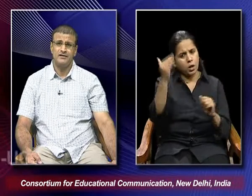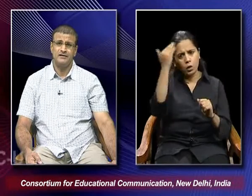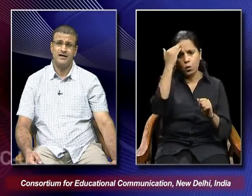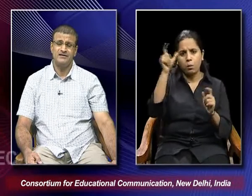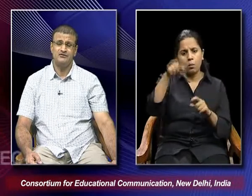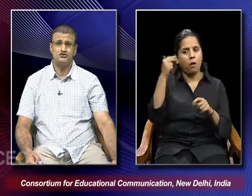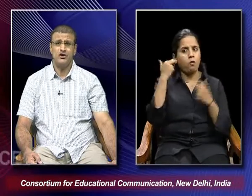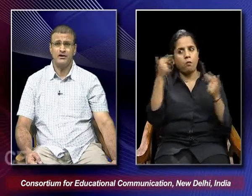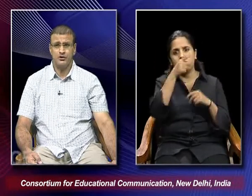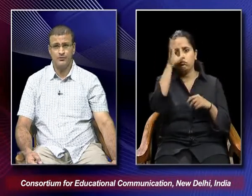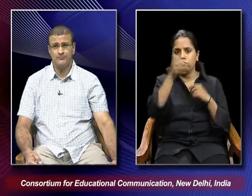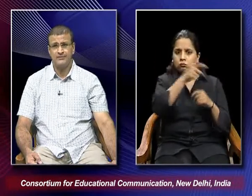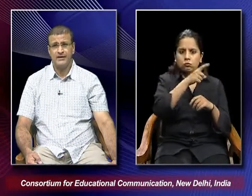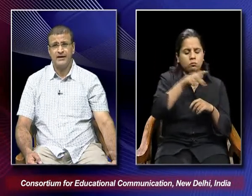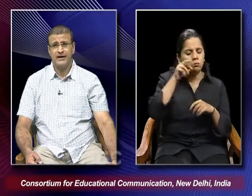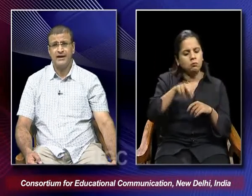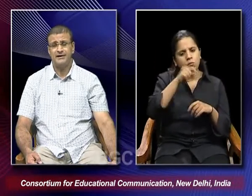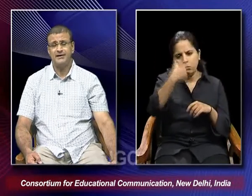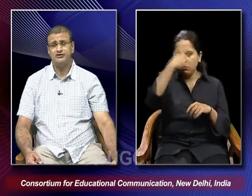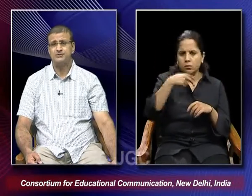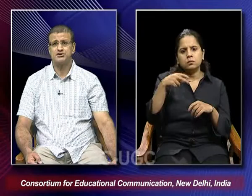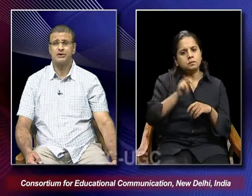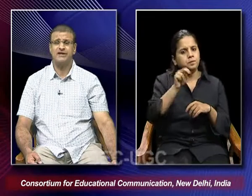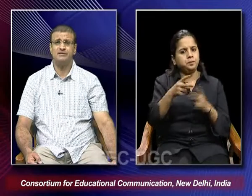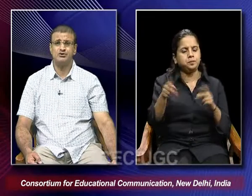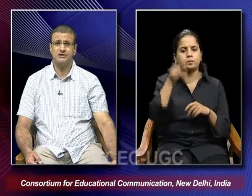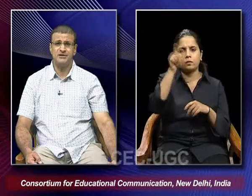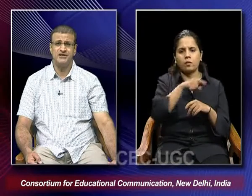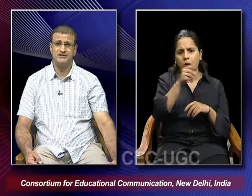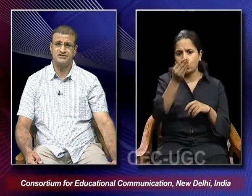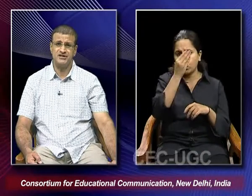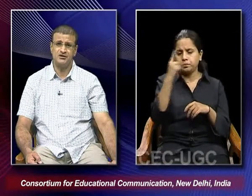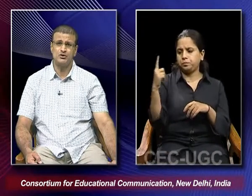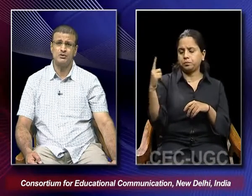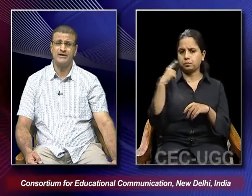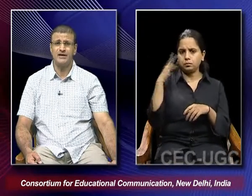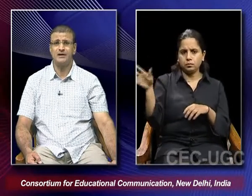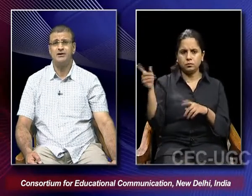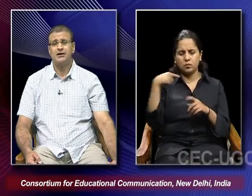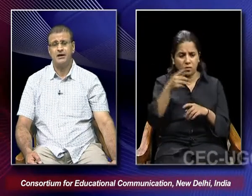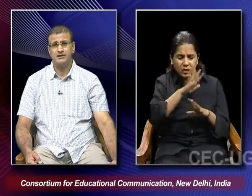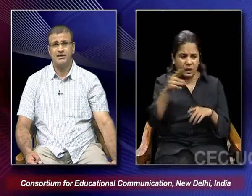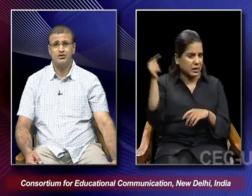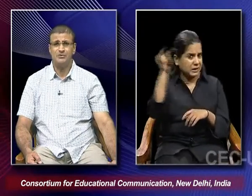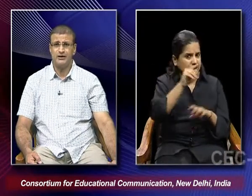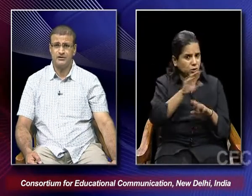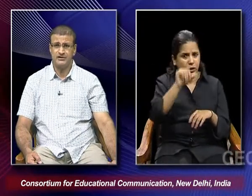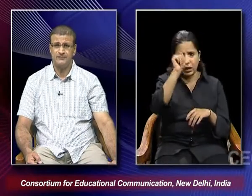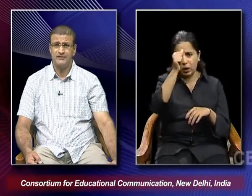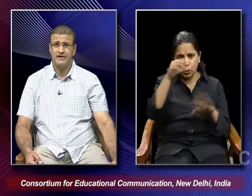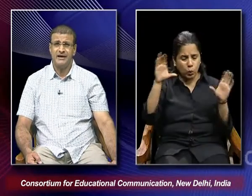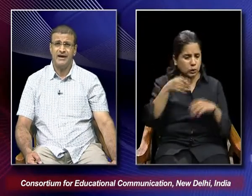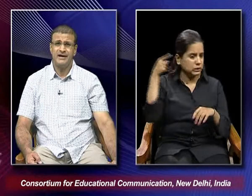where Gandhi was walking alone, and he was persuading the Muslim leaders that not to attack the Hindu